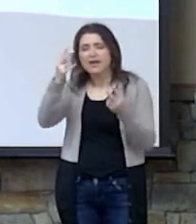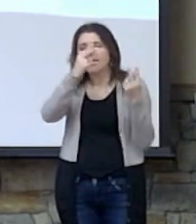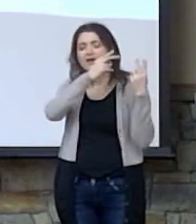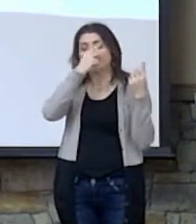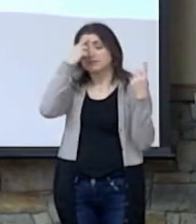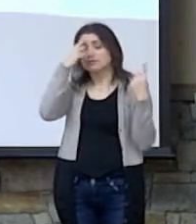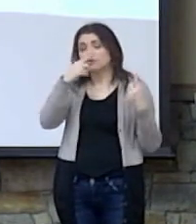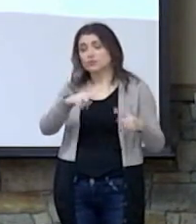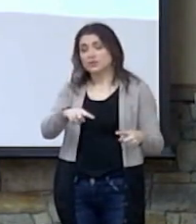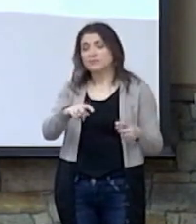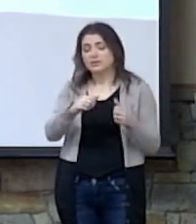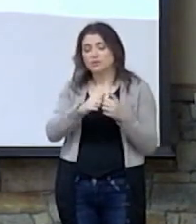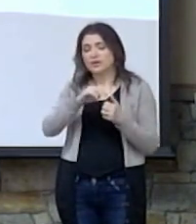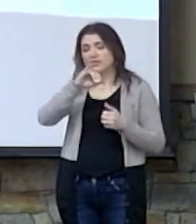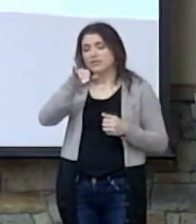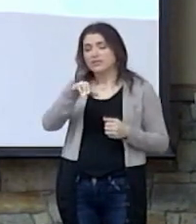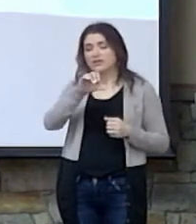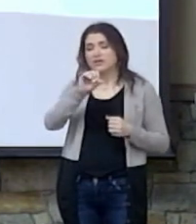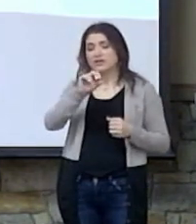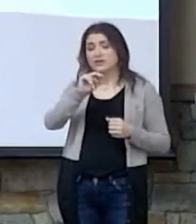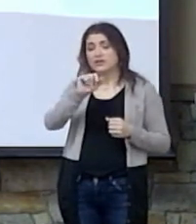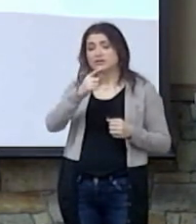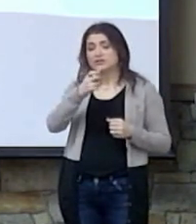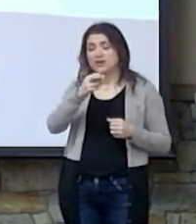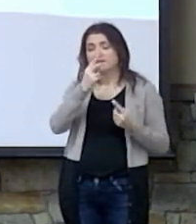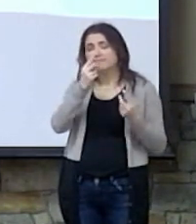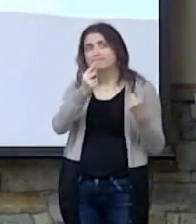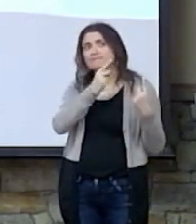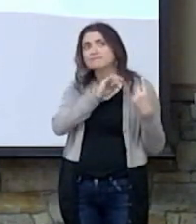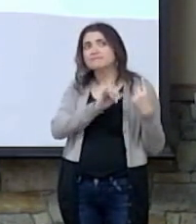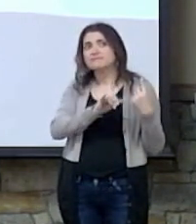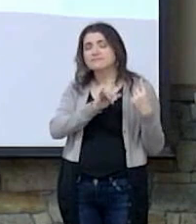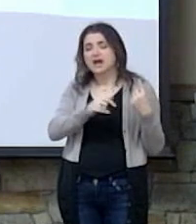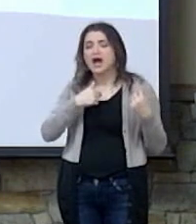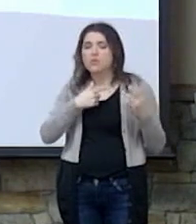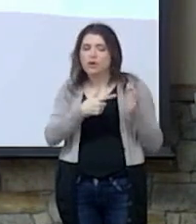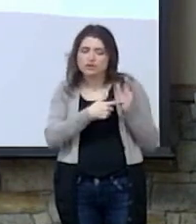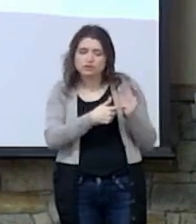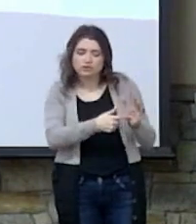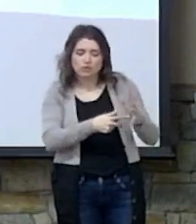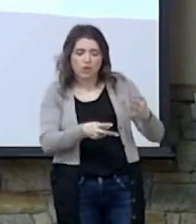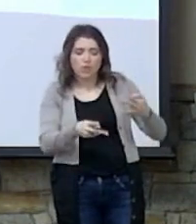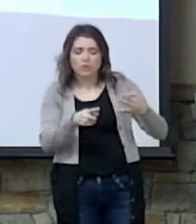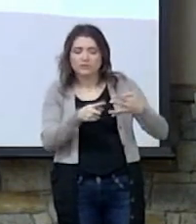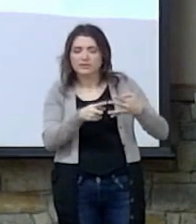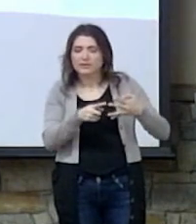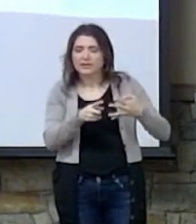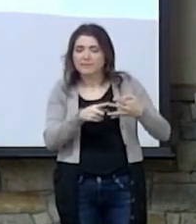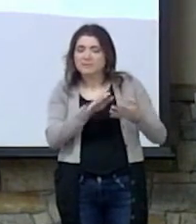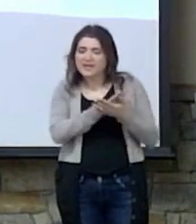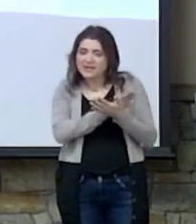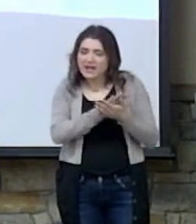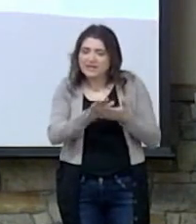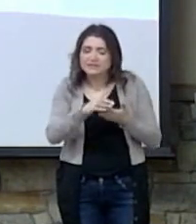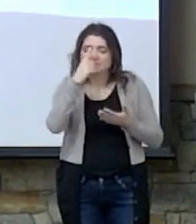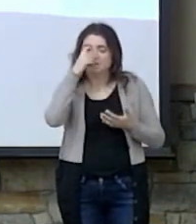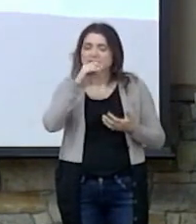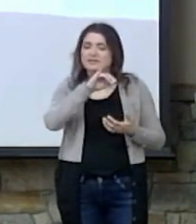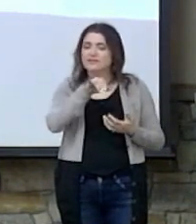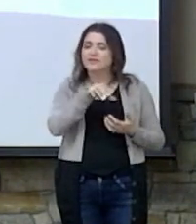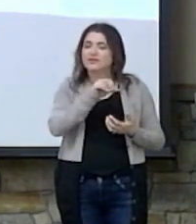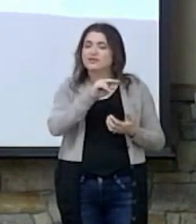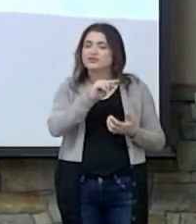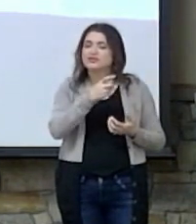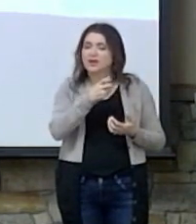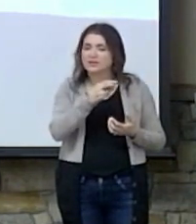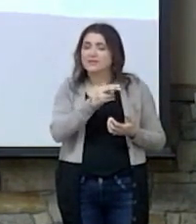Jonathan. He says, I want to show him kindness for Jonathan's sake. You ever made a promise that maybe as time